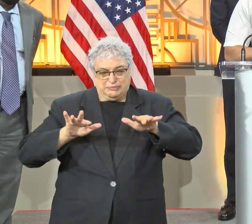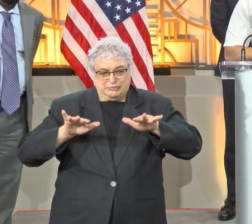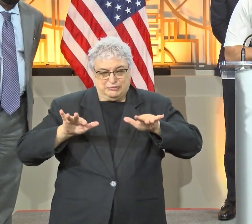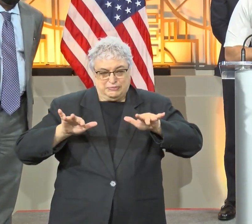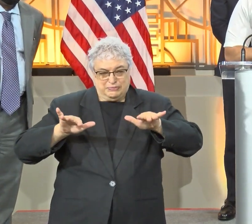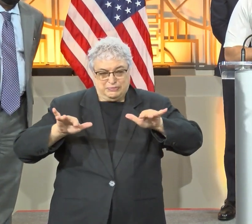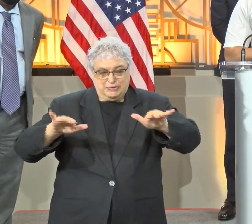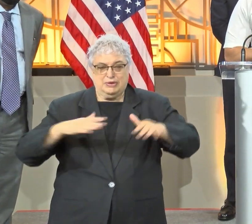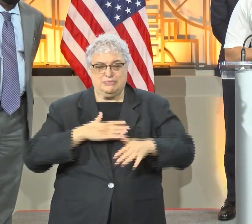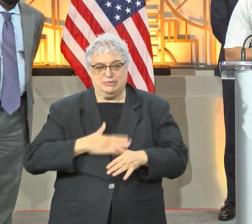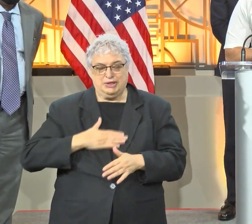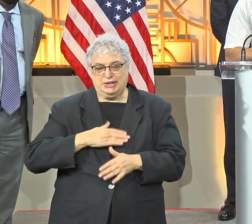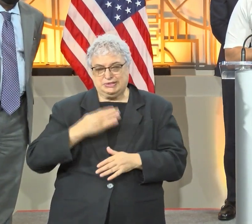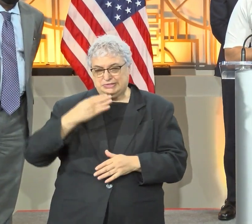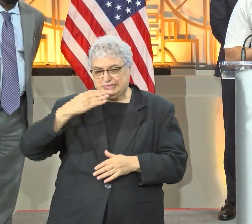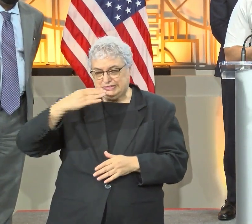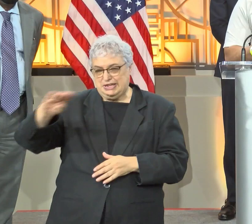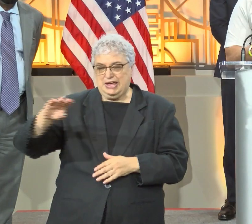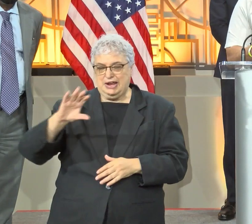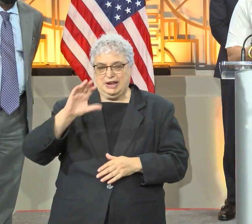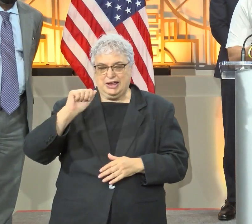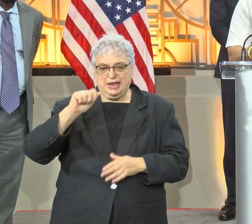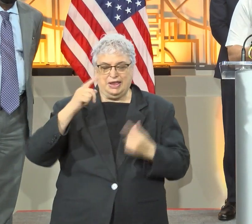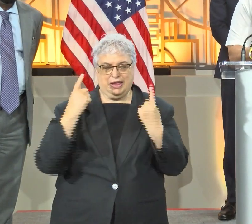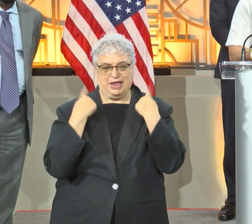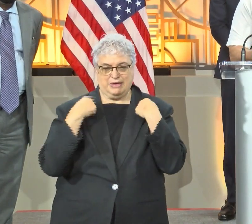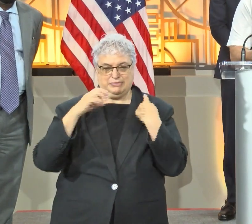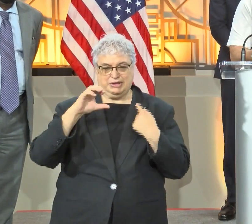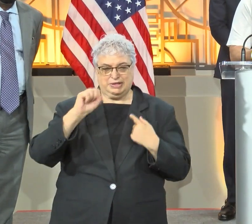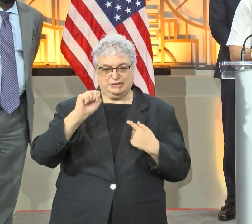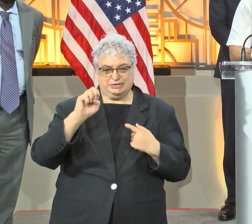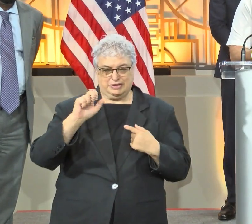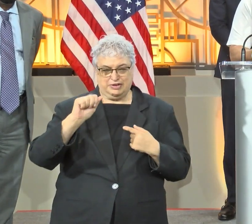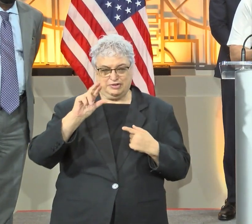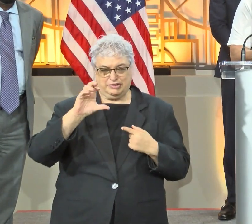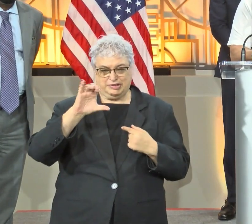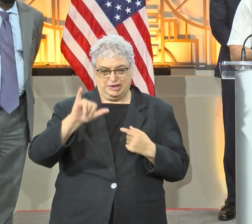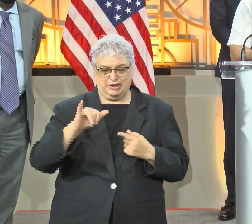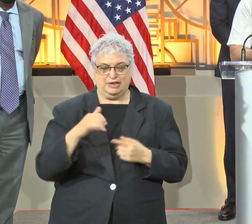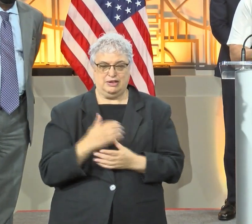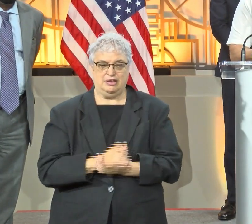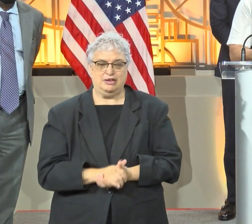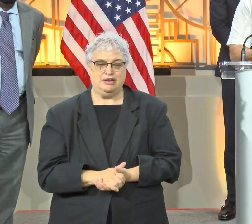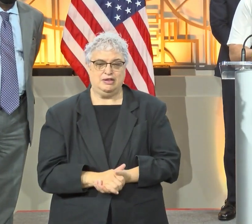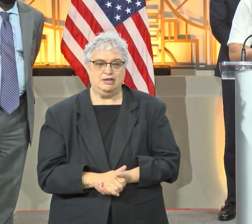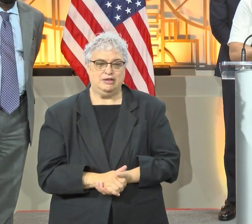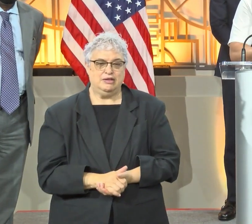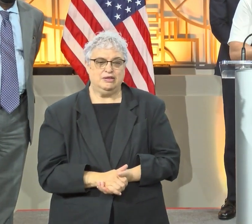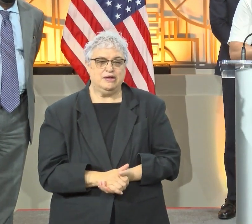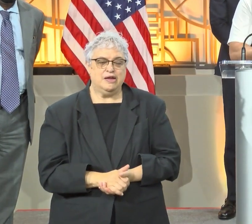it to Captain Persse and his family, and we keep them certainly in our thoughts.